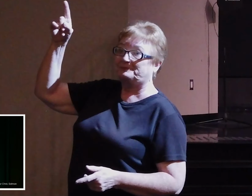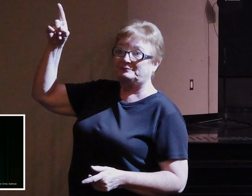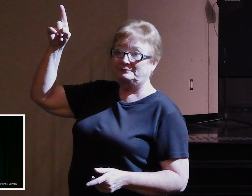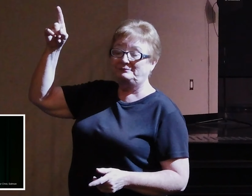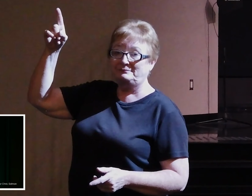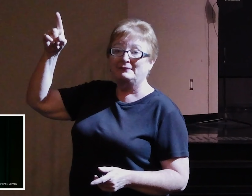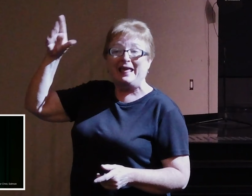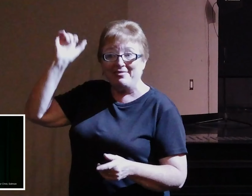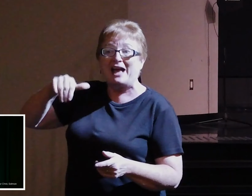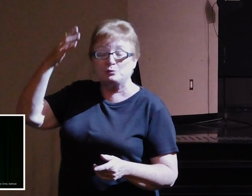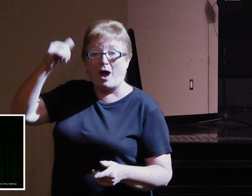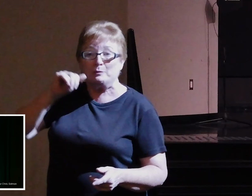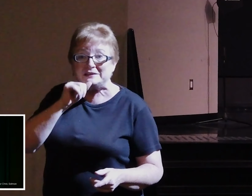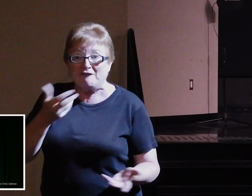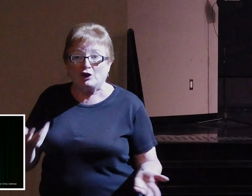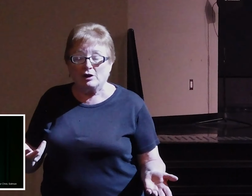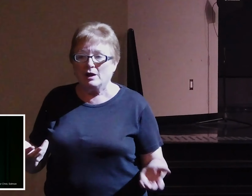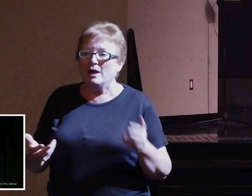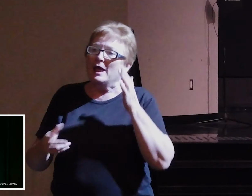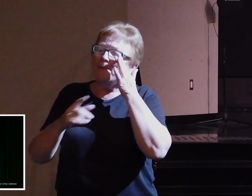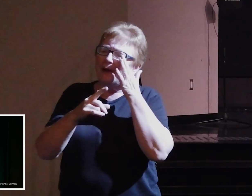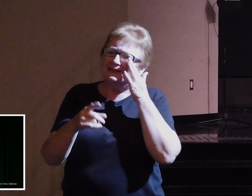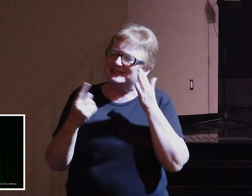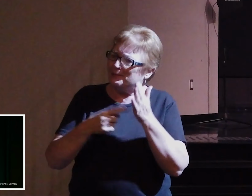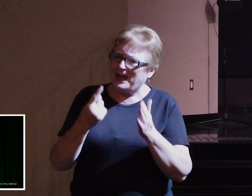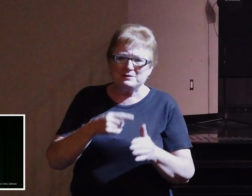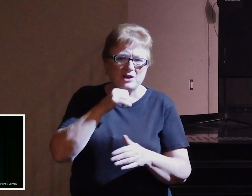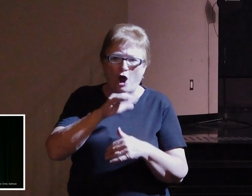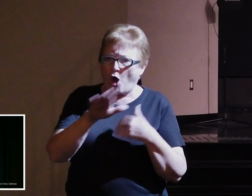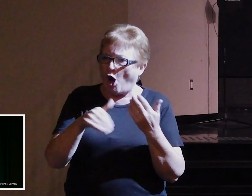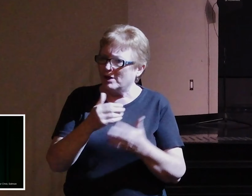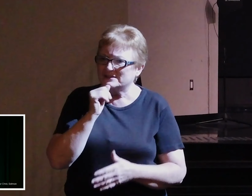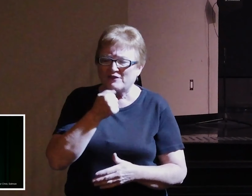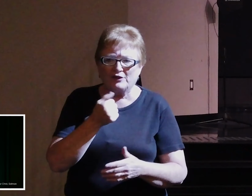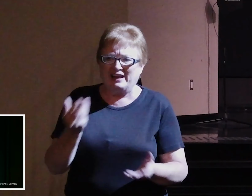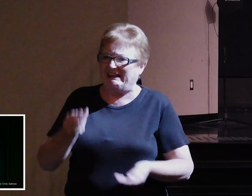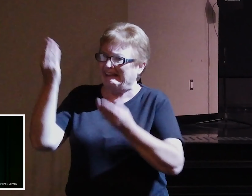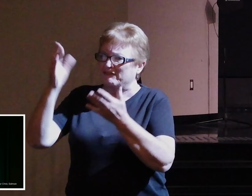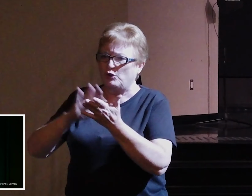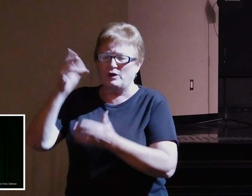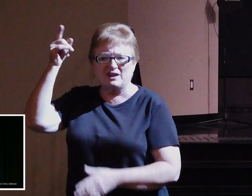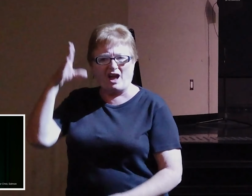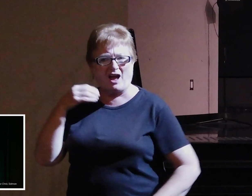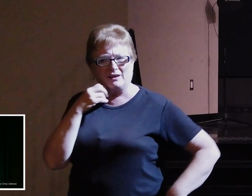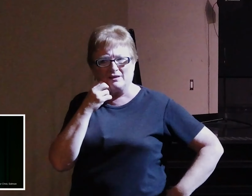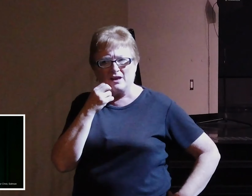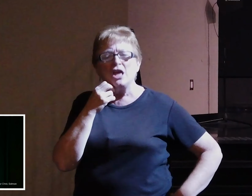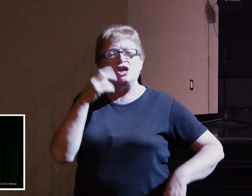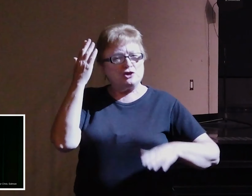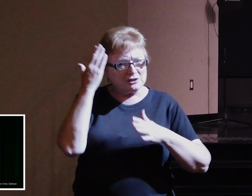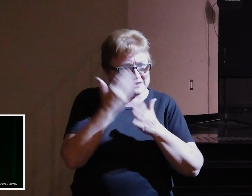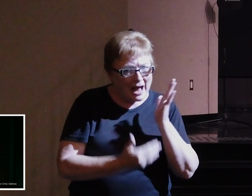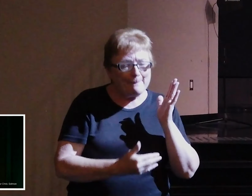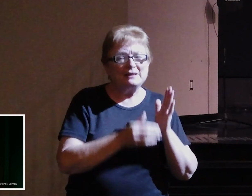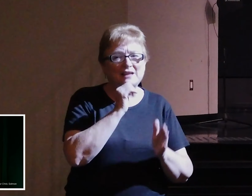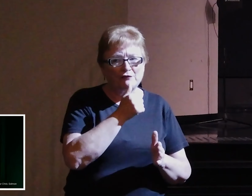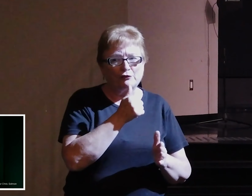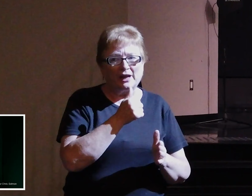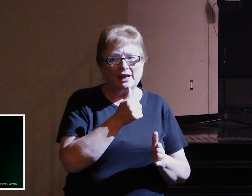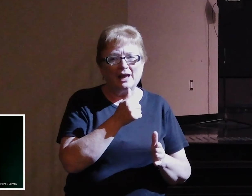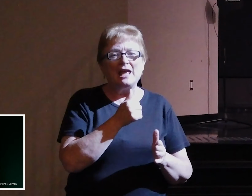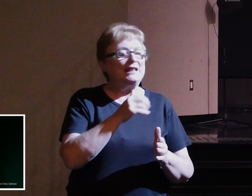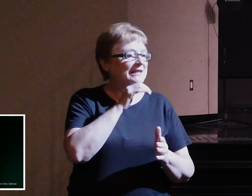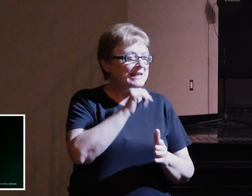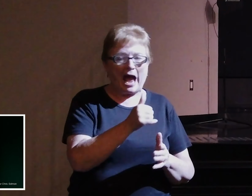knew that. But here's the deal. Not all suffering brings glory to God. There's a type of suffering that does, but there's a type of suffering that does